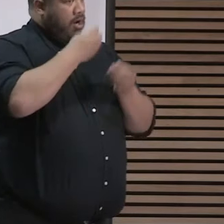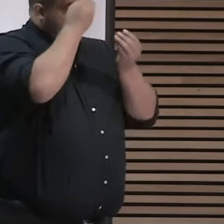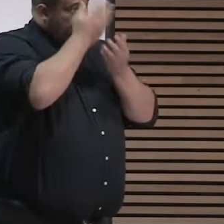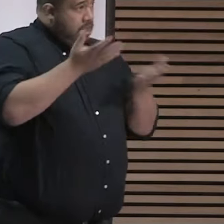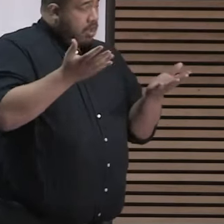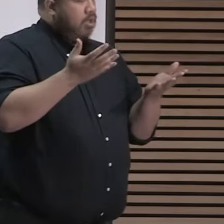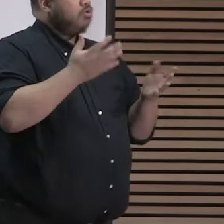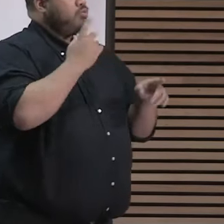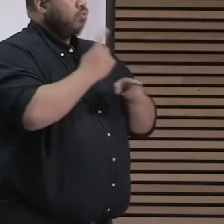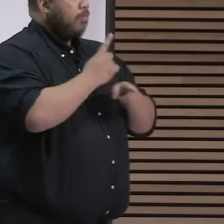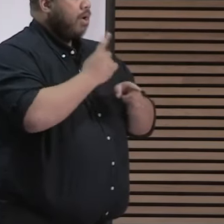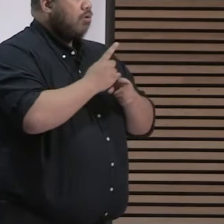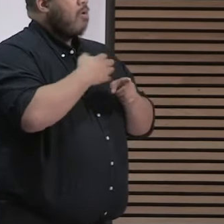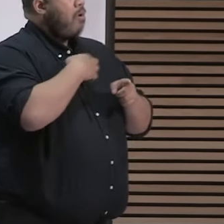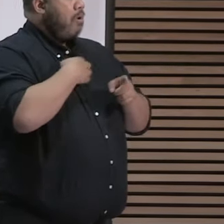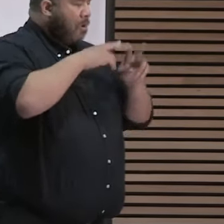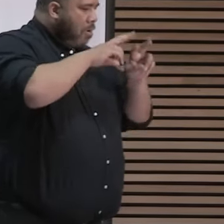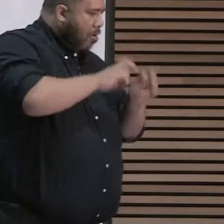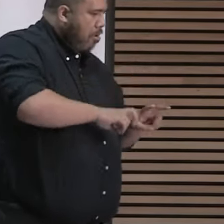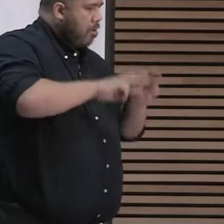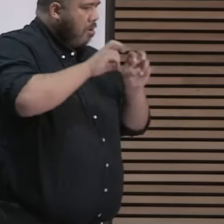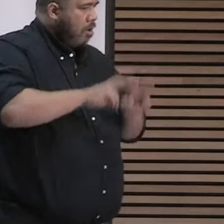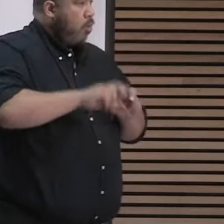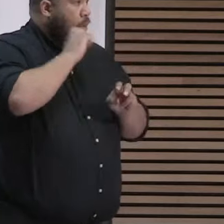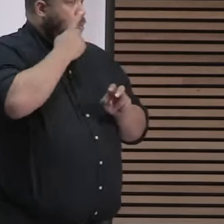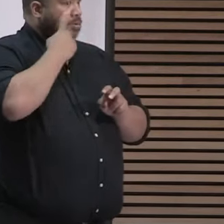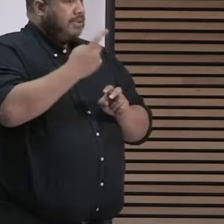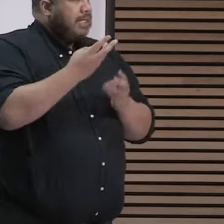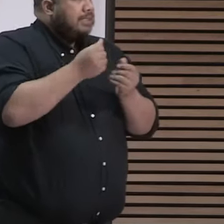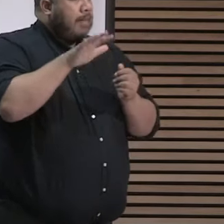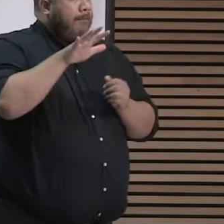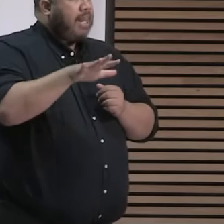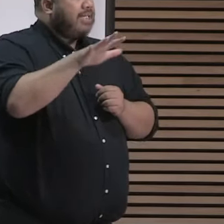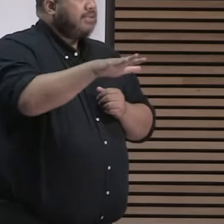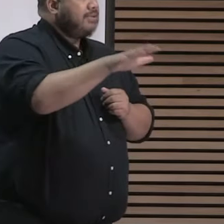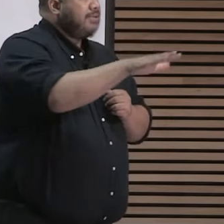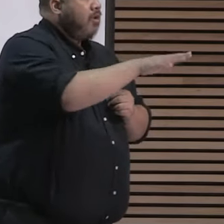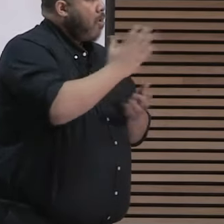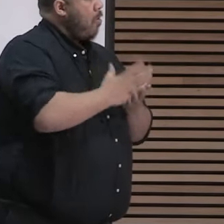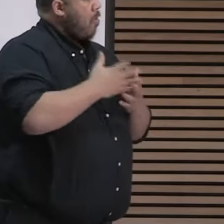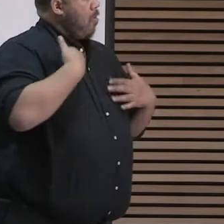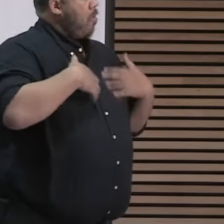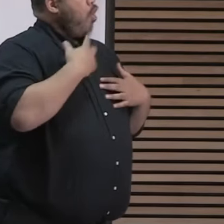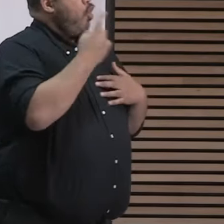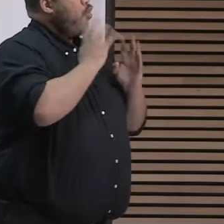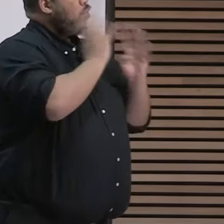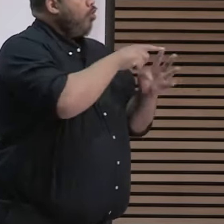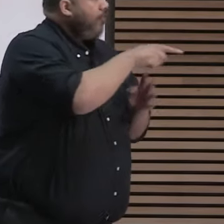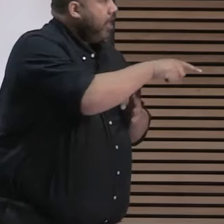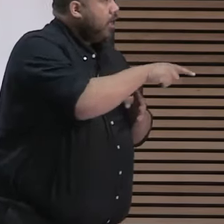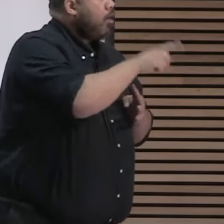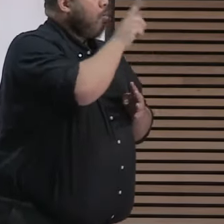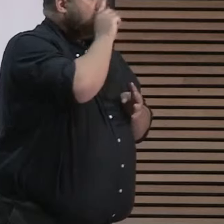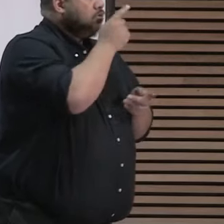of interest as we go through our investigations. And in most cases, people who were at those locations are